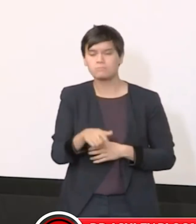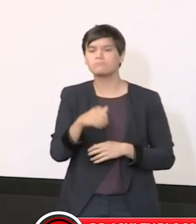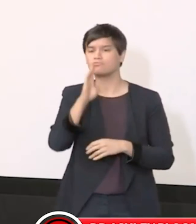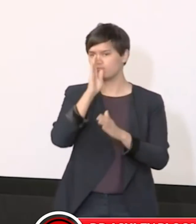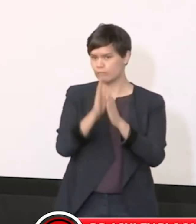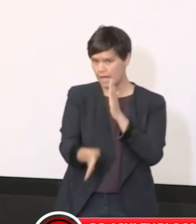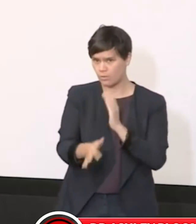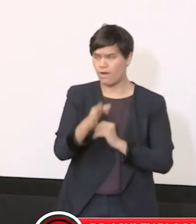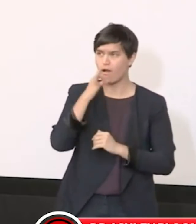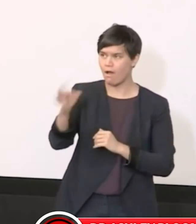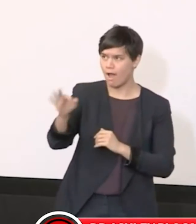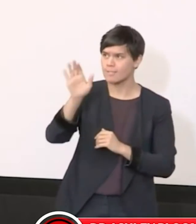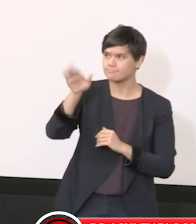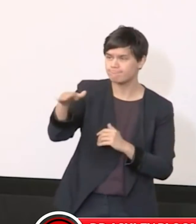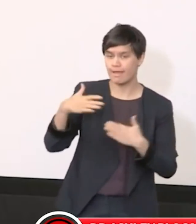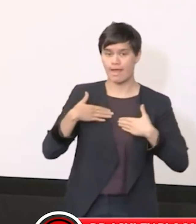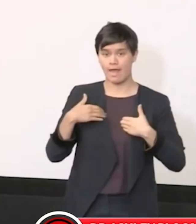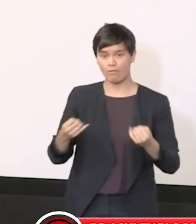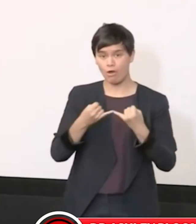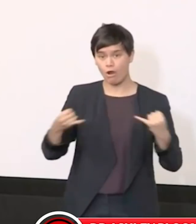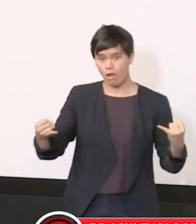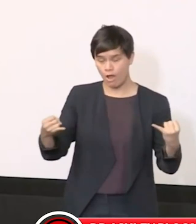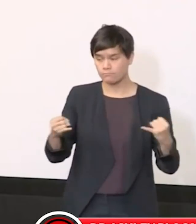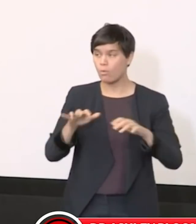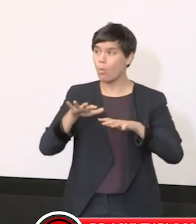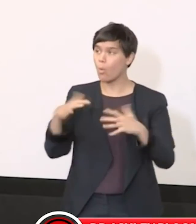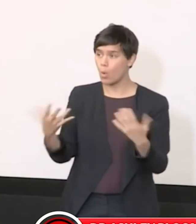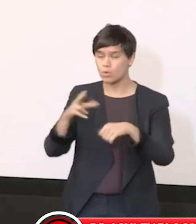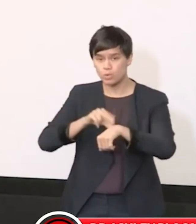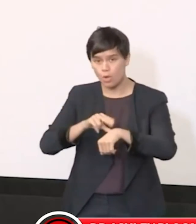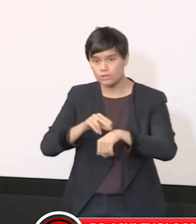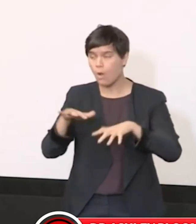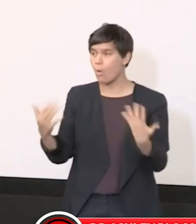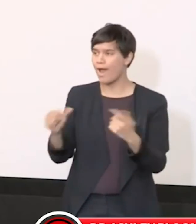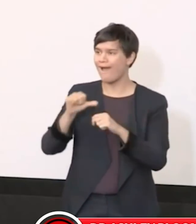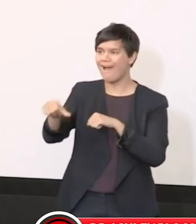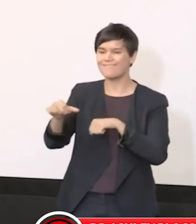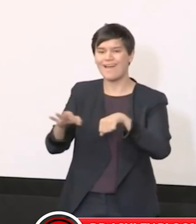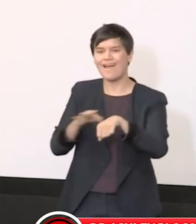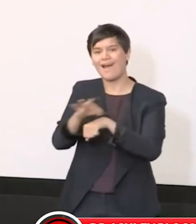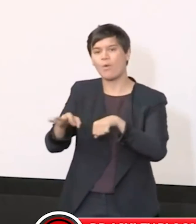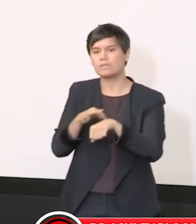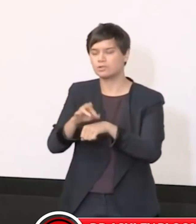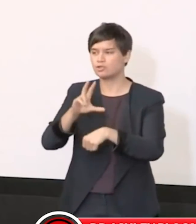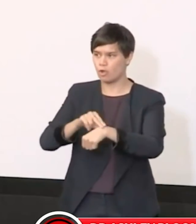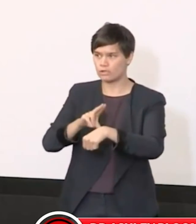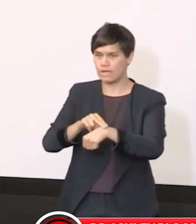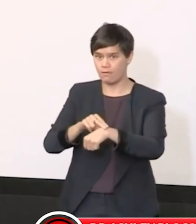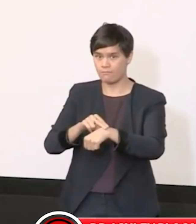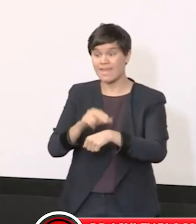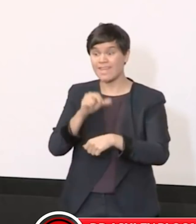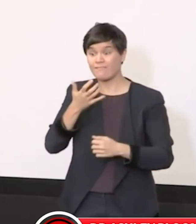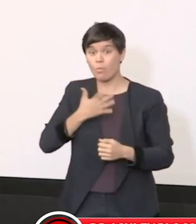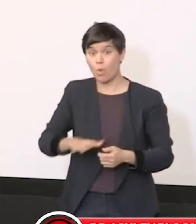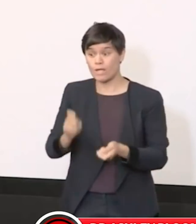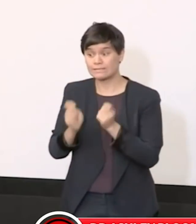early from Healthline or from your GP or an after-hours clinic on getting a test, and testing is free.